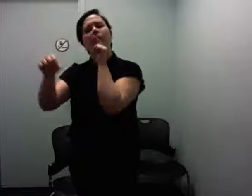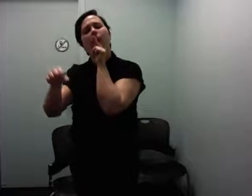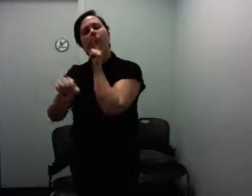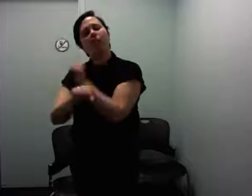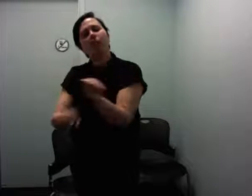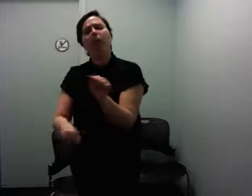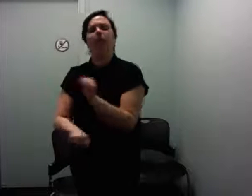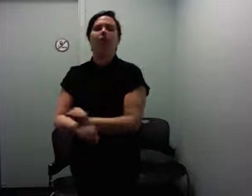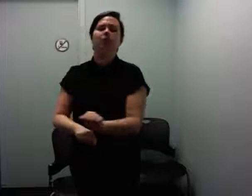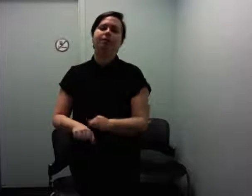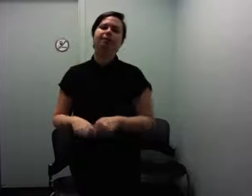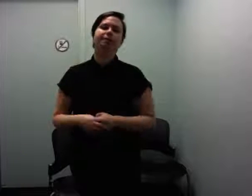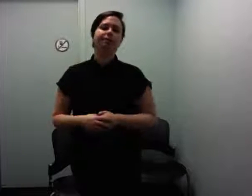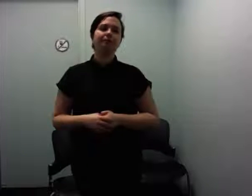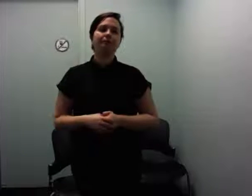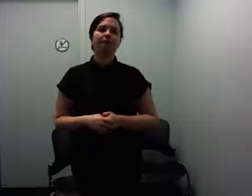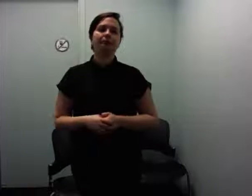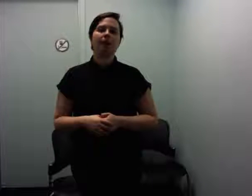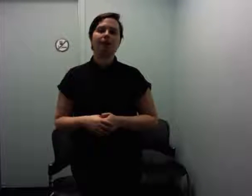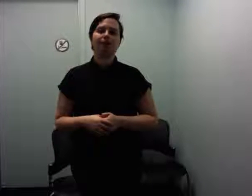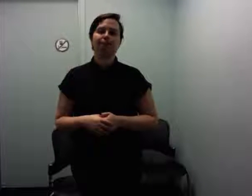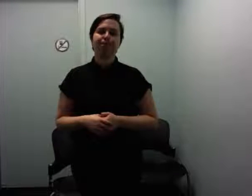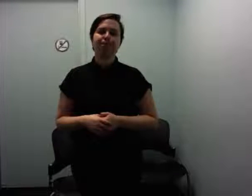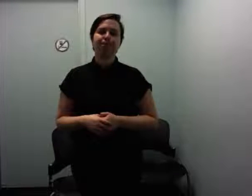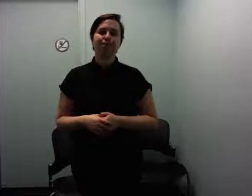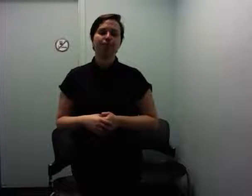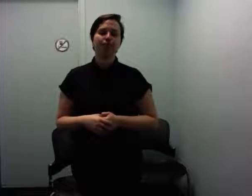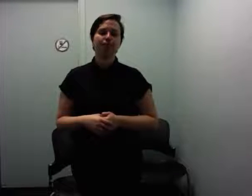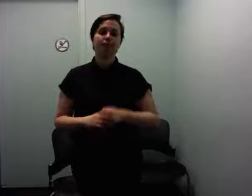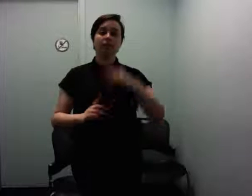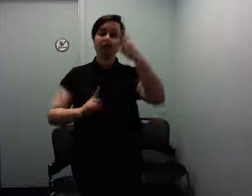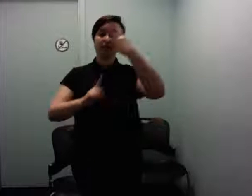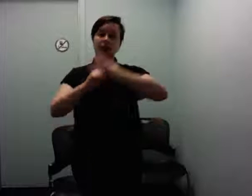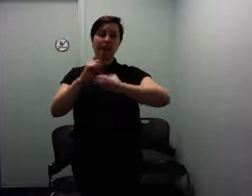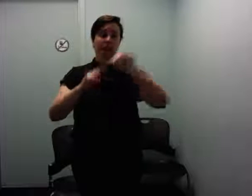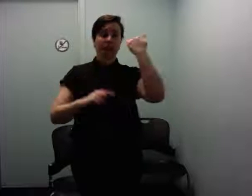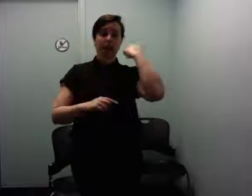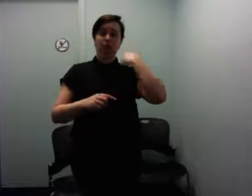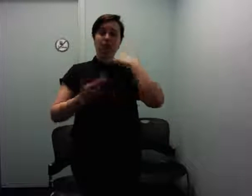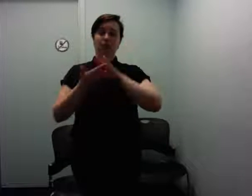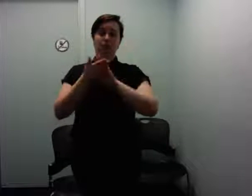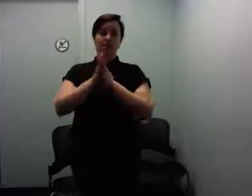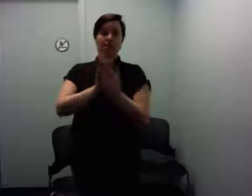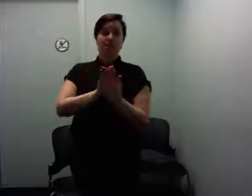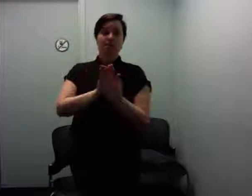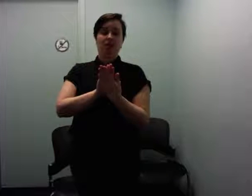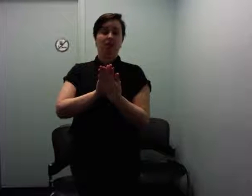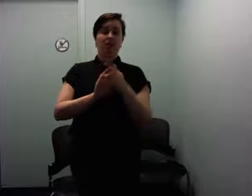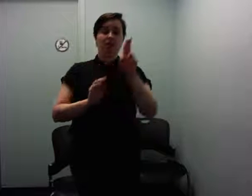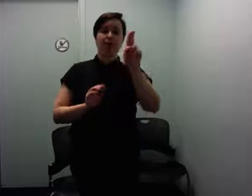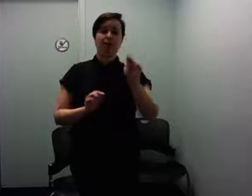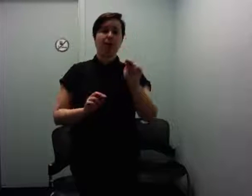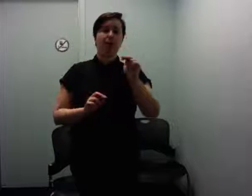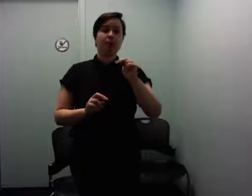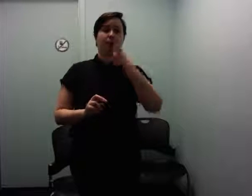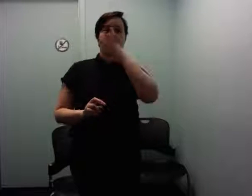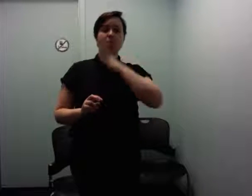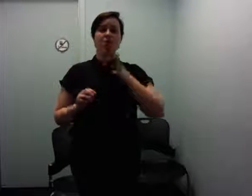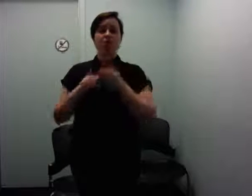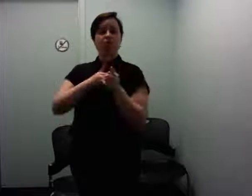I was appointed as Goodwill Ambassador for UN Women 6 months ago. And the more I've spoken about feminism,